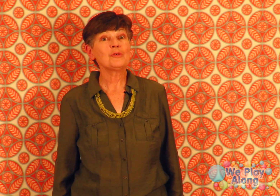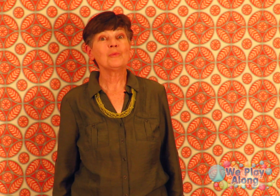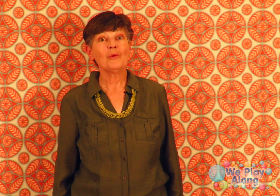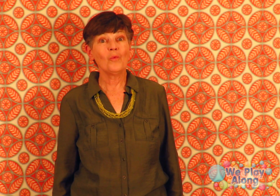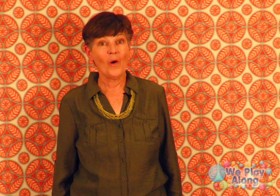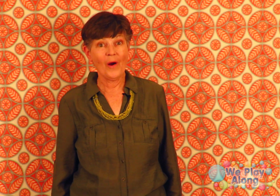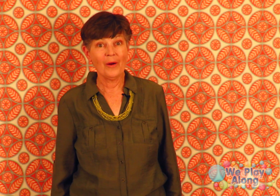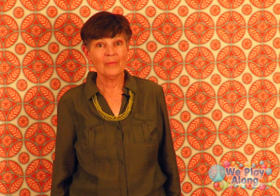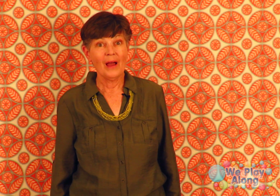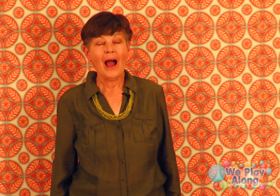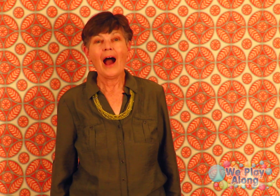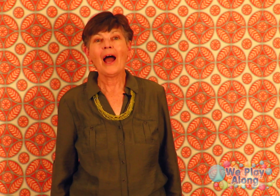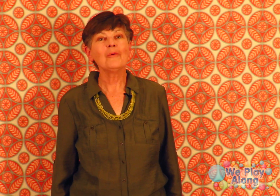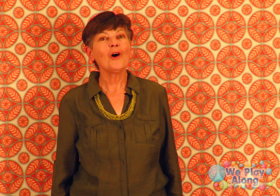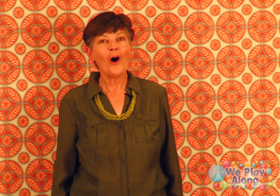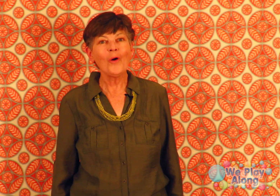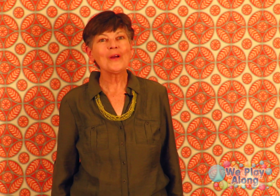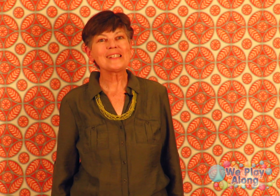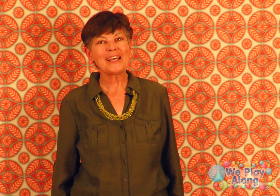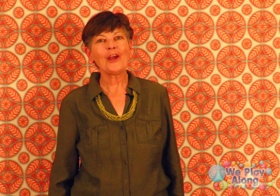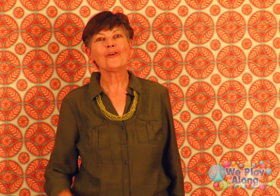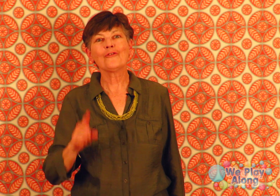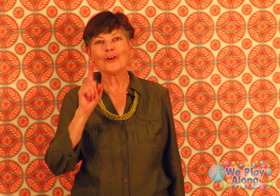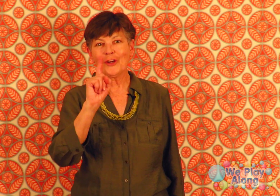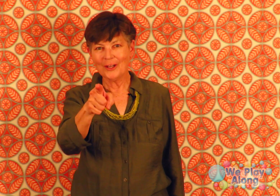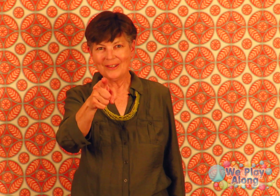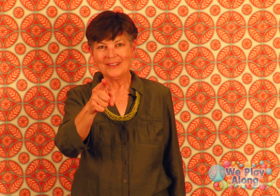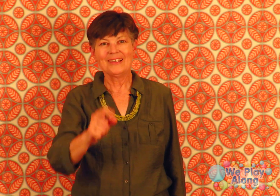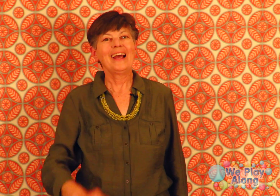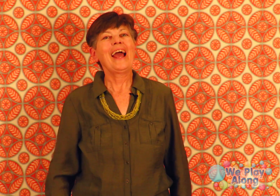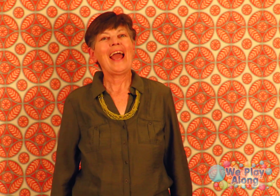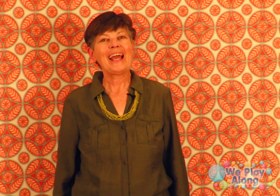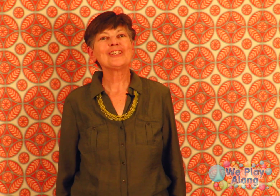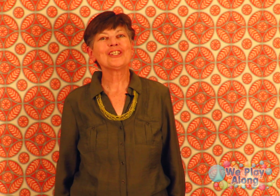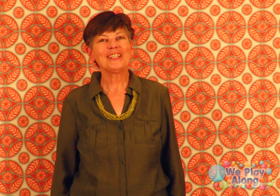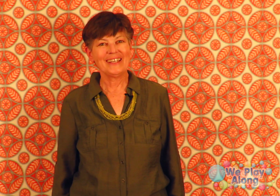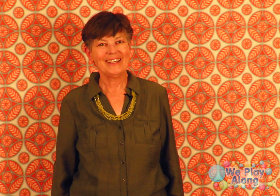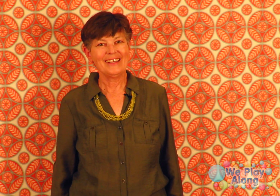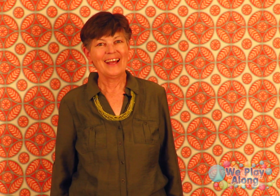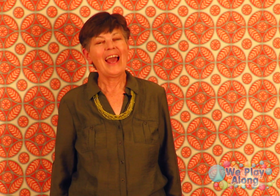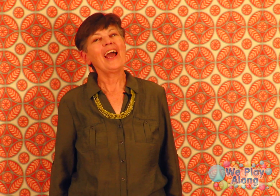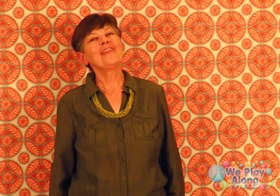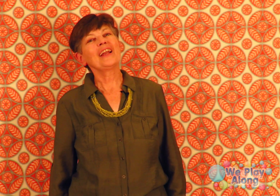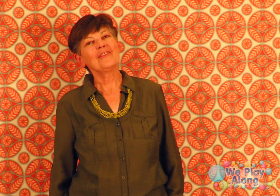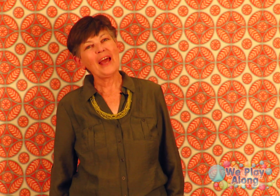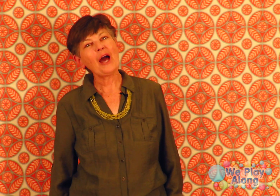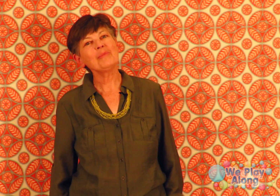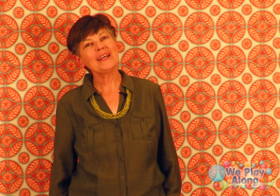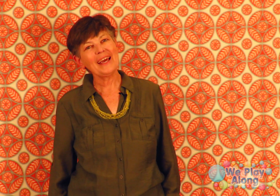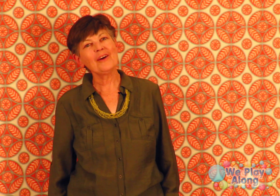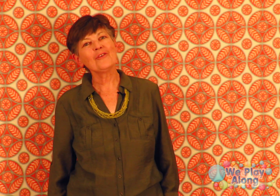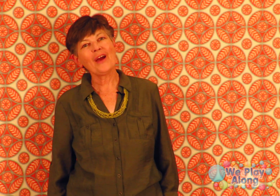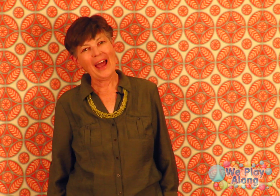me warm. I will always care for, and she did. And they lived happily ever